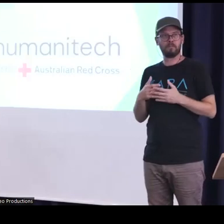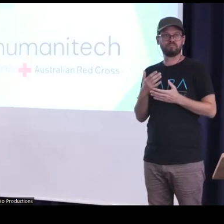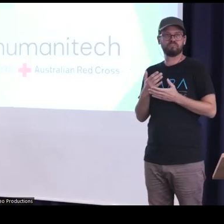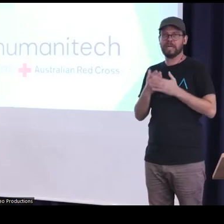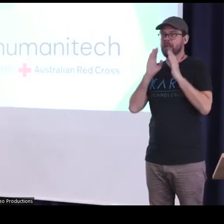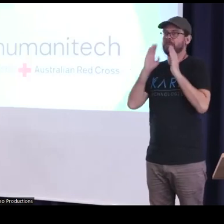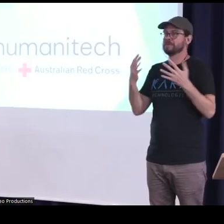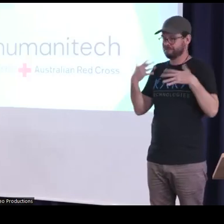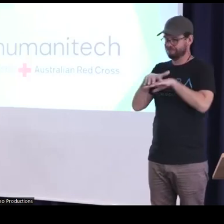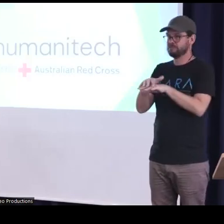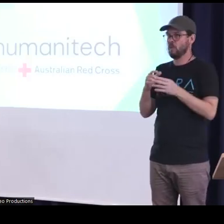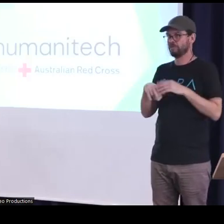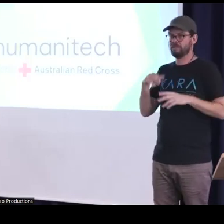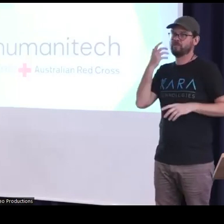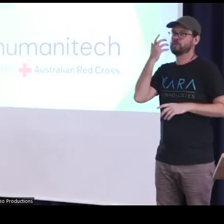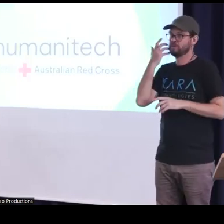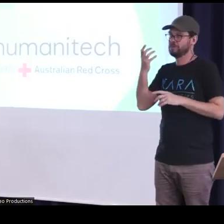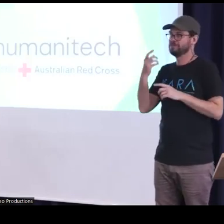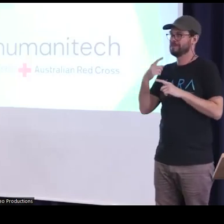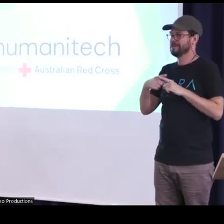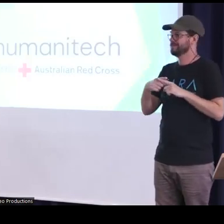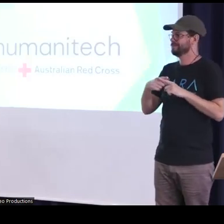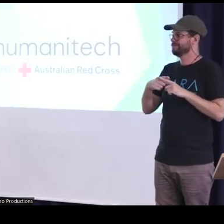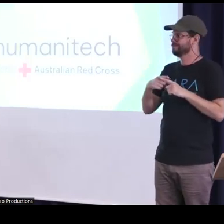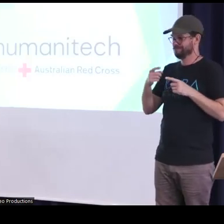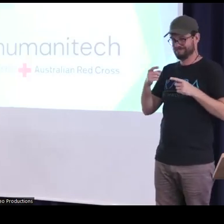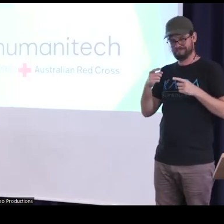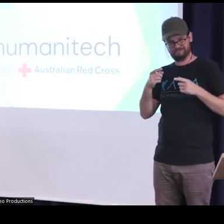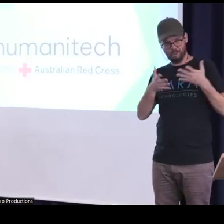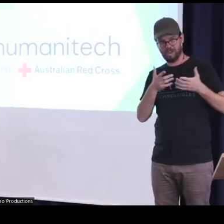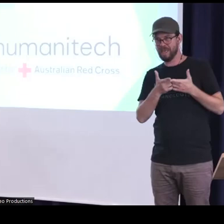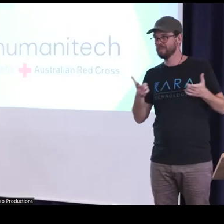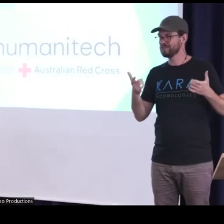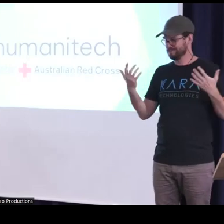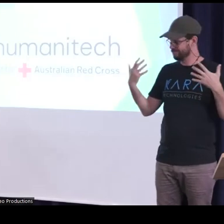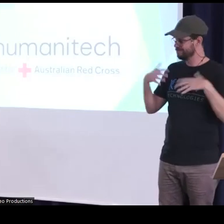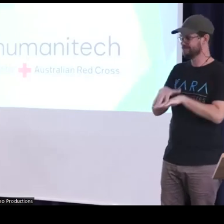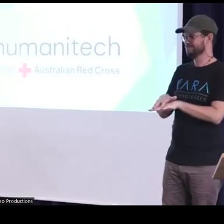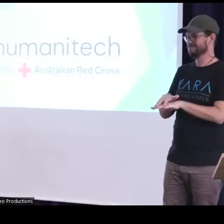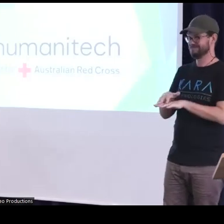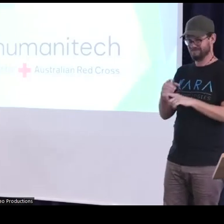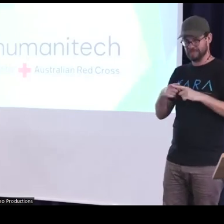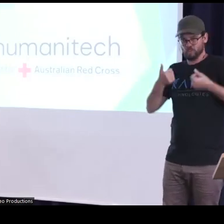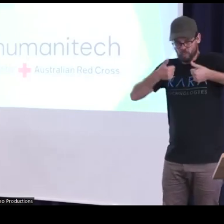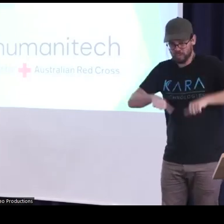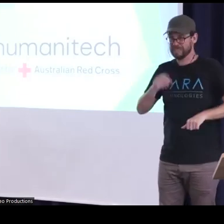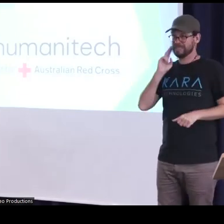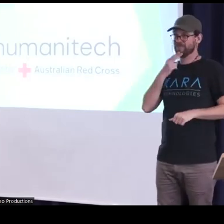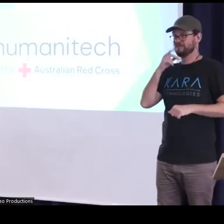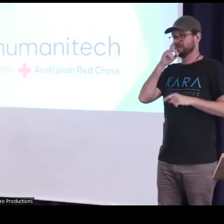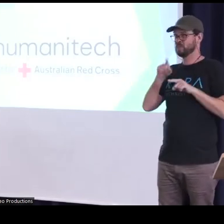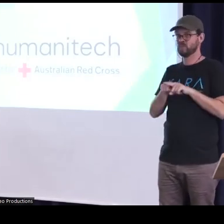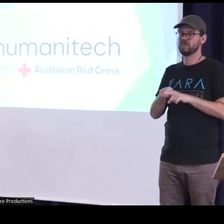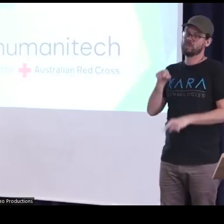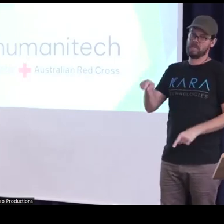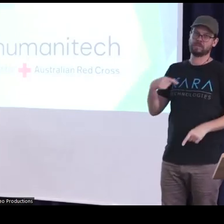this is a really amazing opportunity, how we can move this into the future, how we can make sure that sign language is